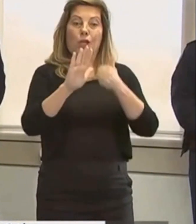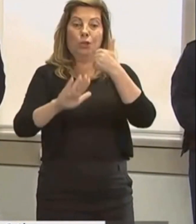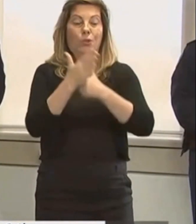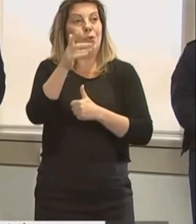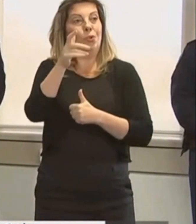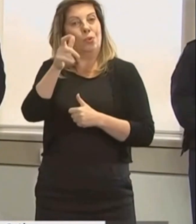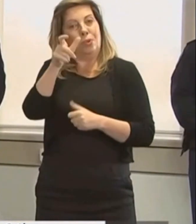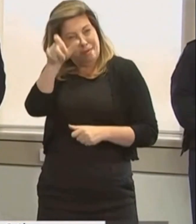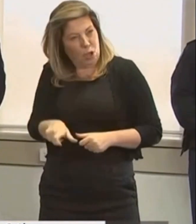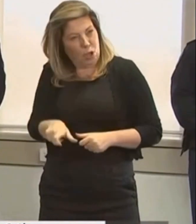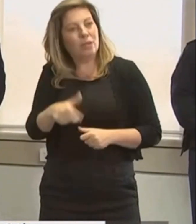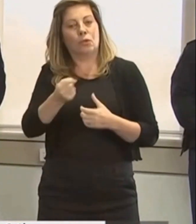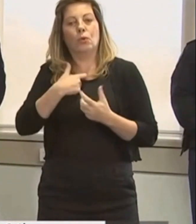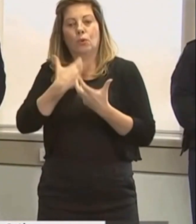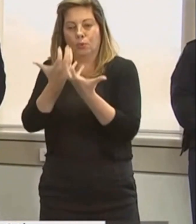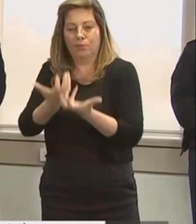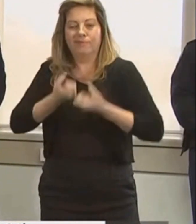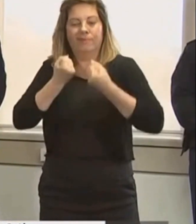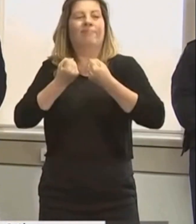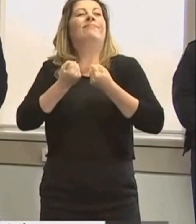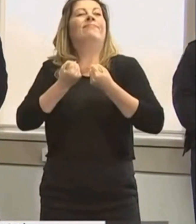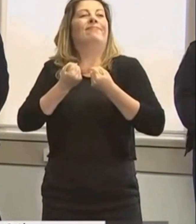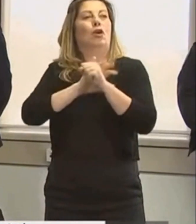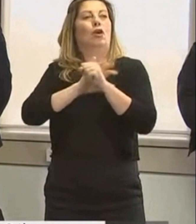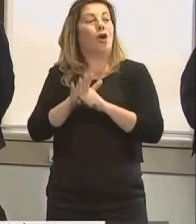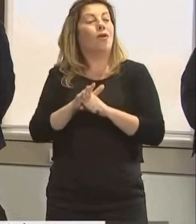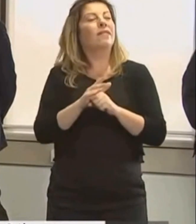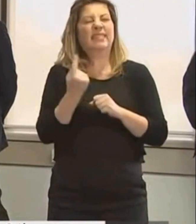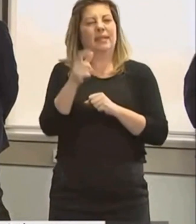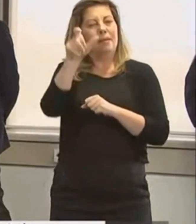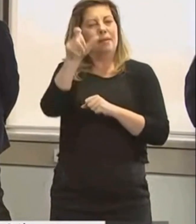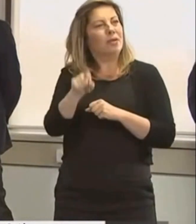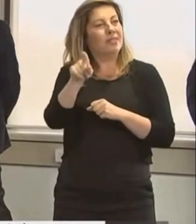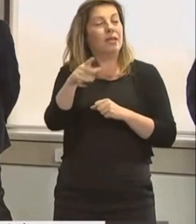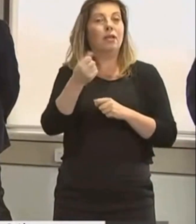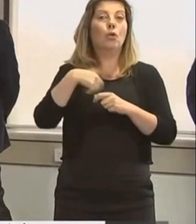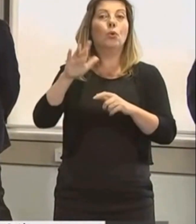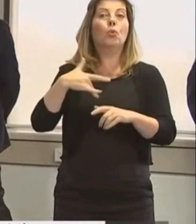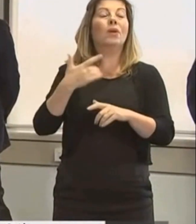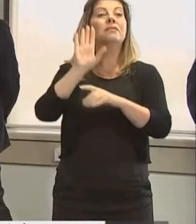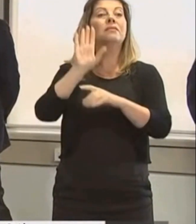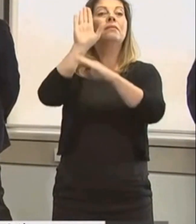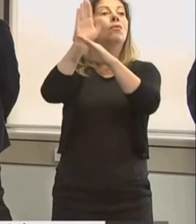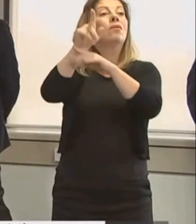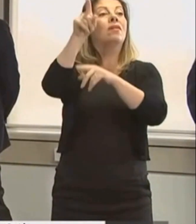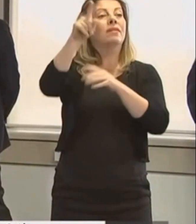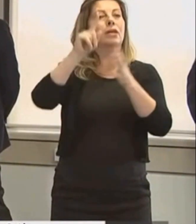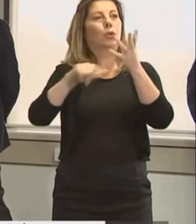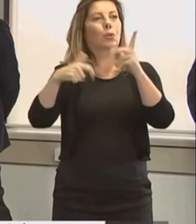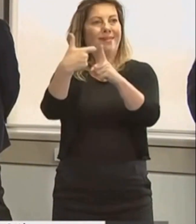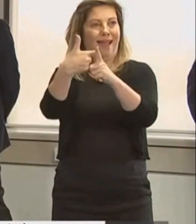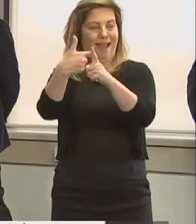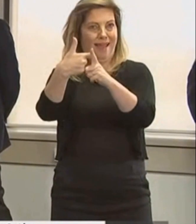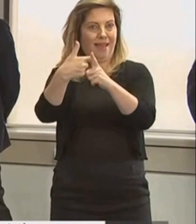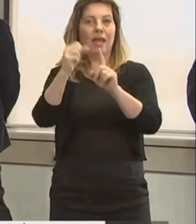Very good news. Only one new case overnight, and that was in a person who had returned from the United